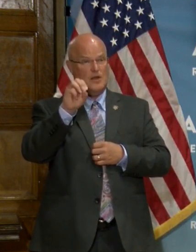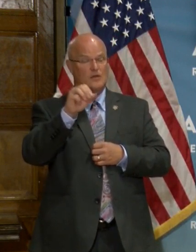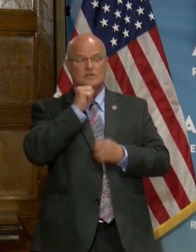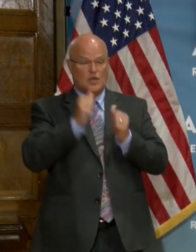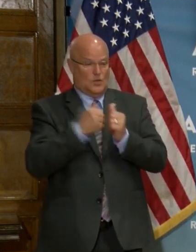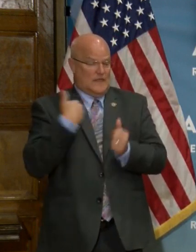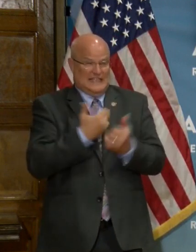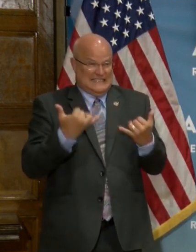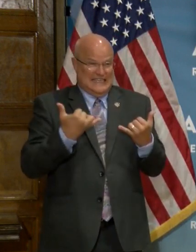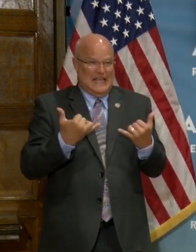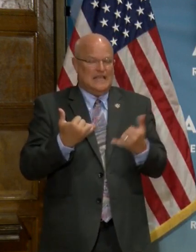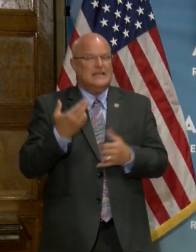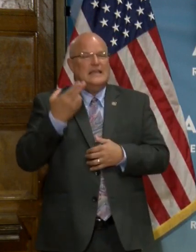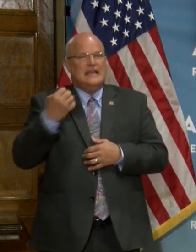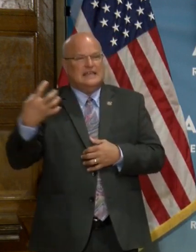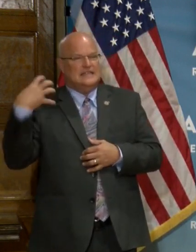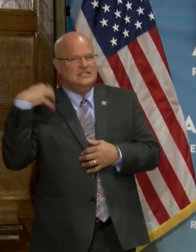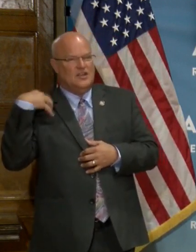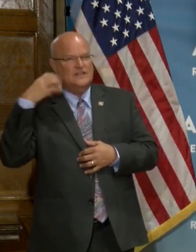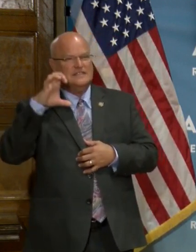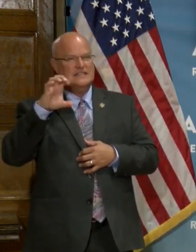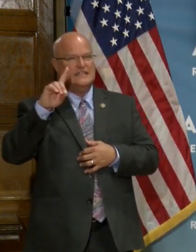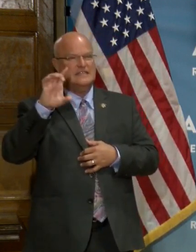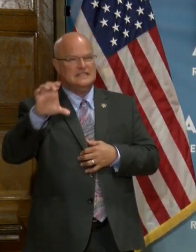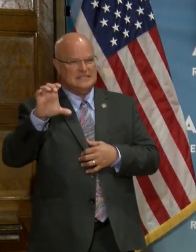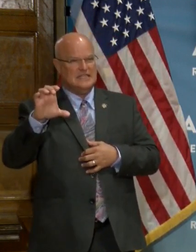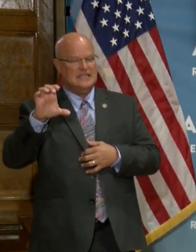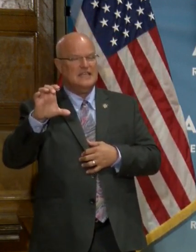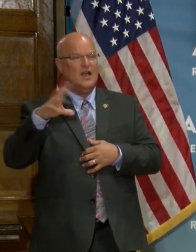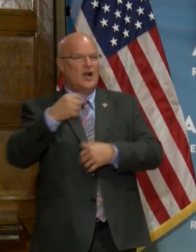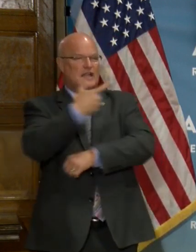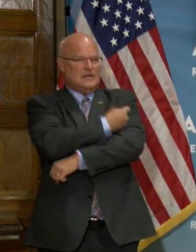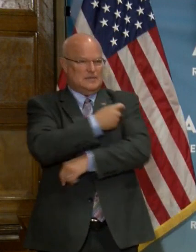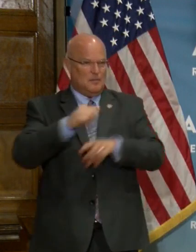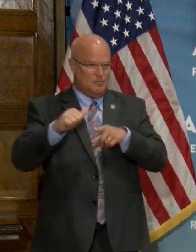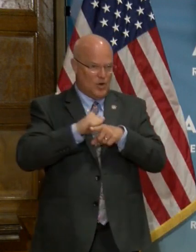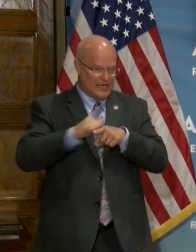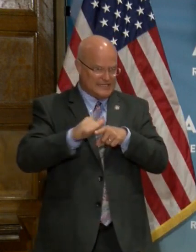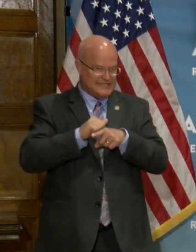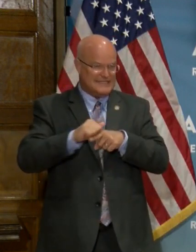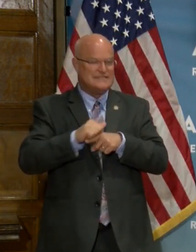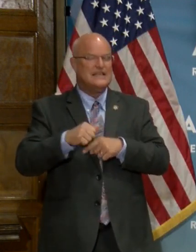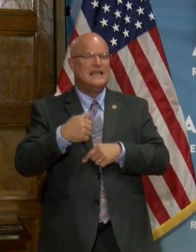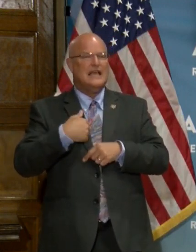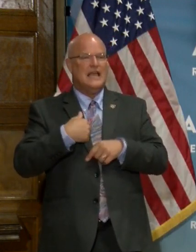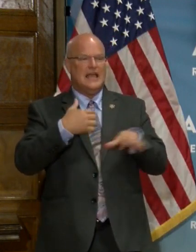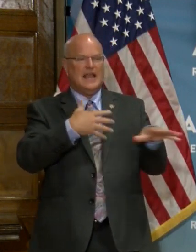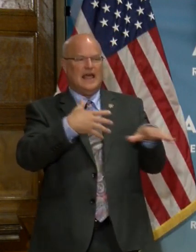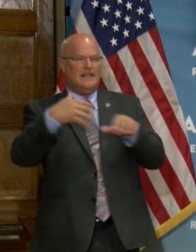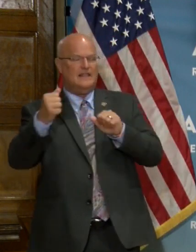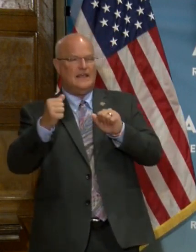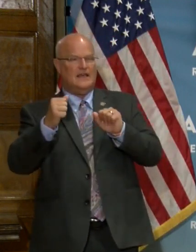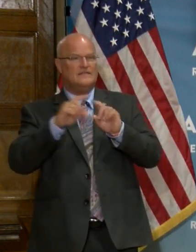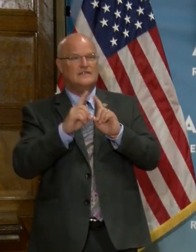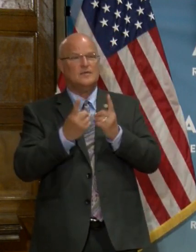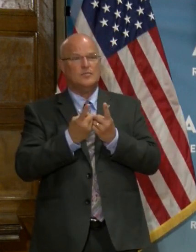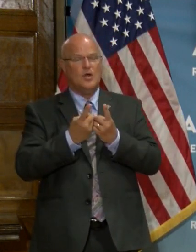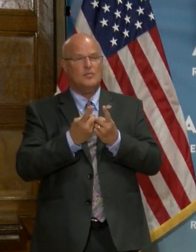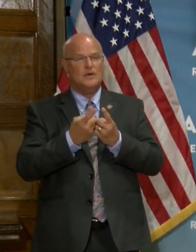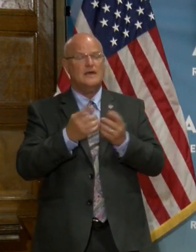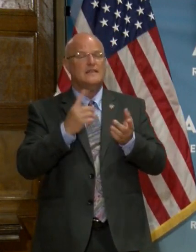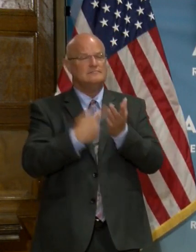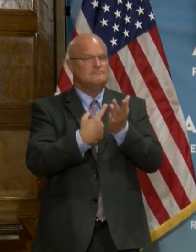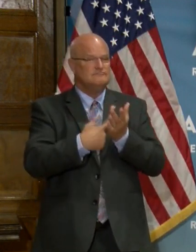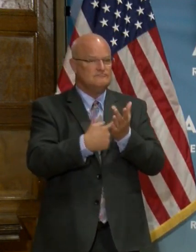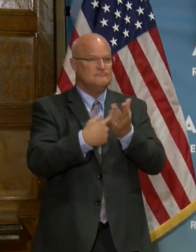is chairing the CDC's Advisory Committee on Immunization Practices, and when I left the department, they were